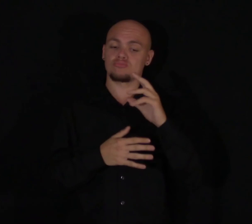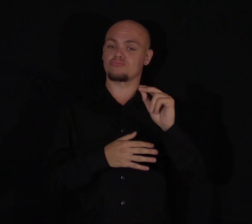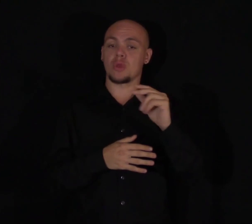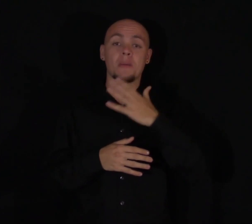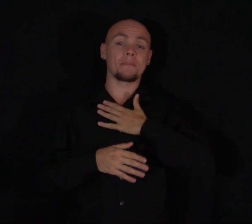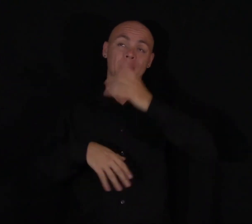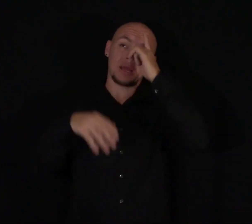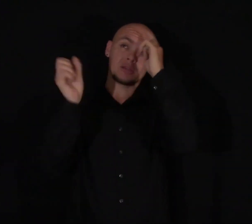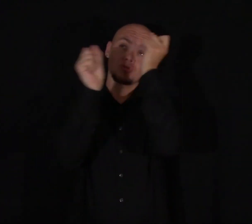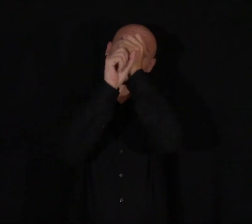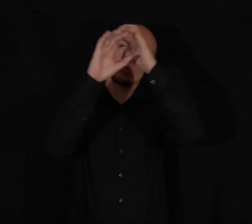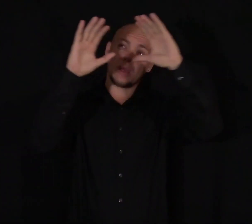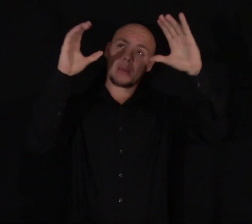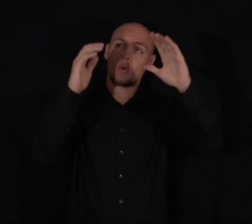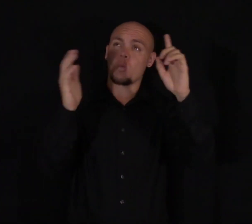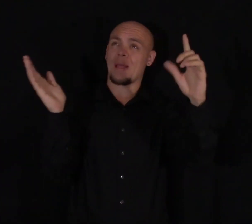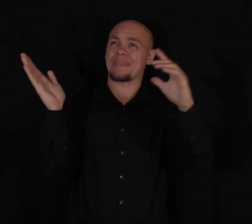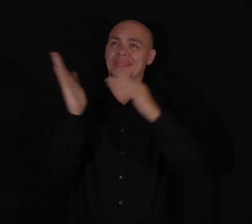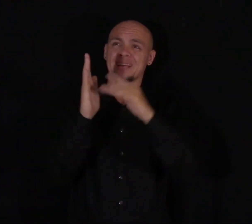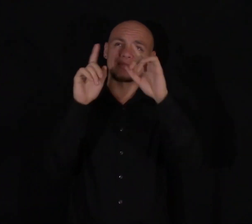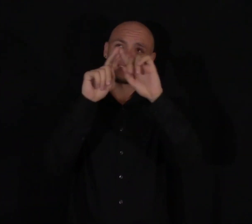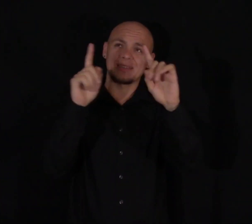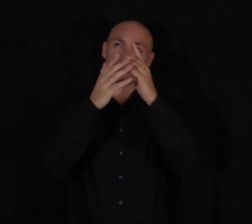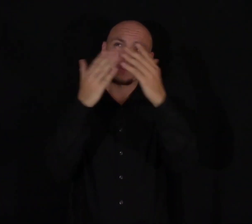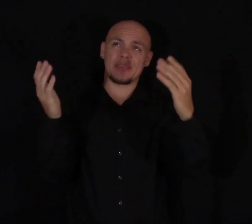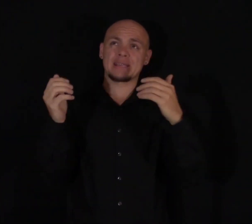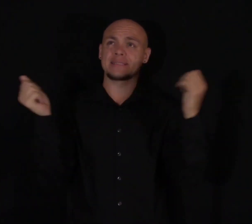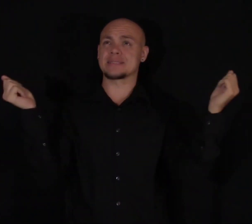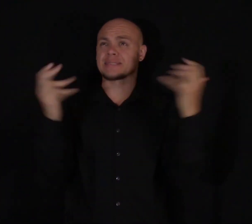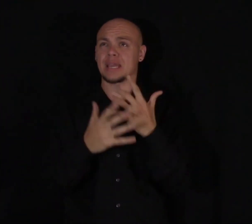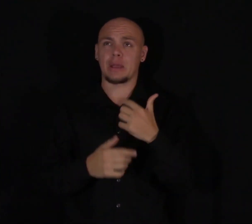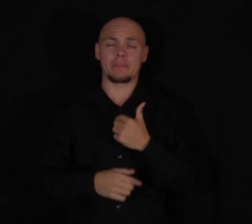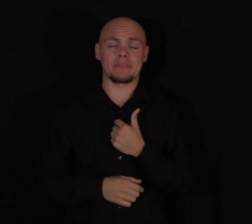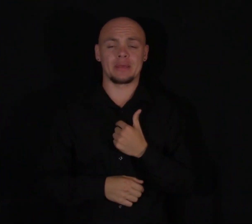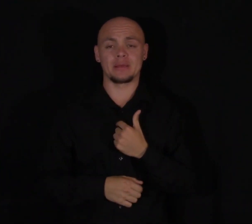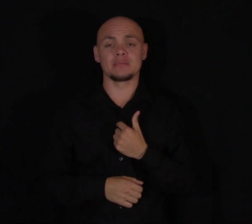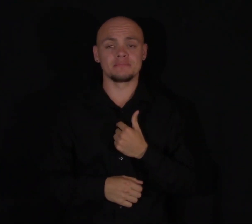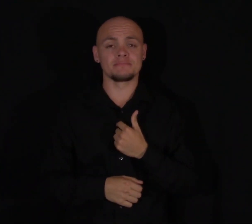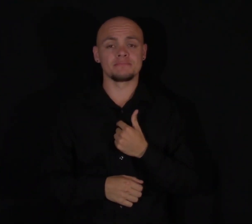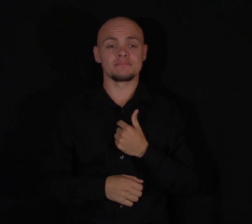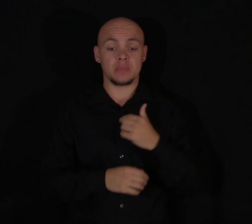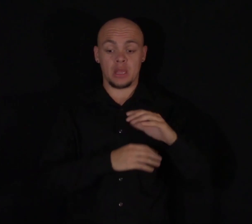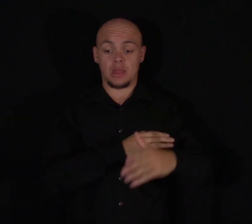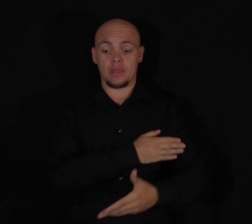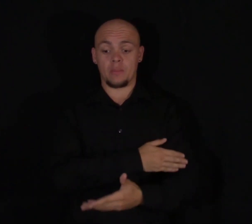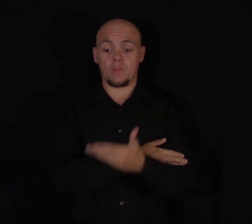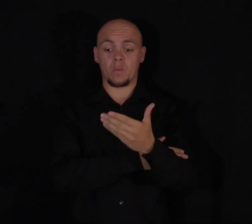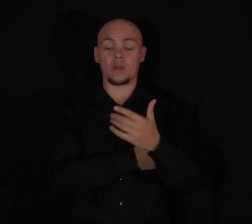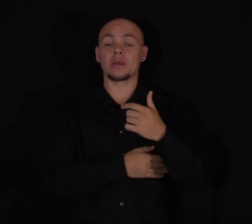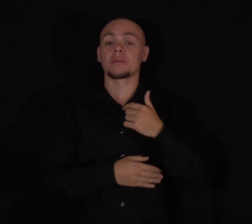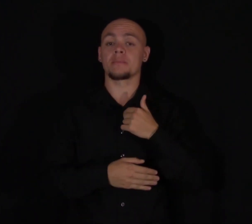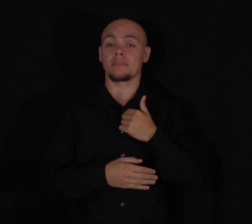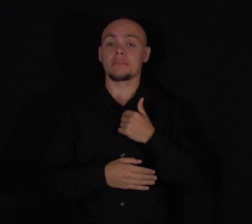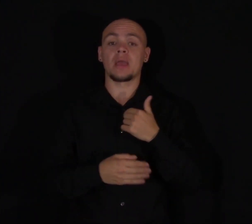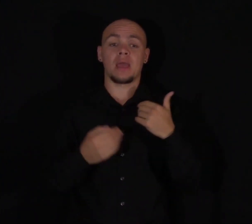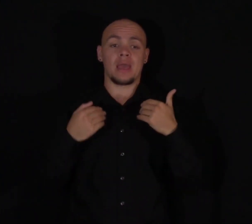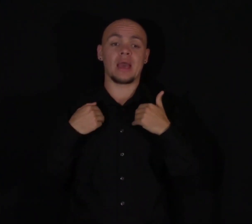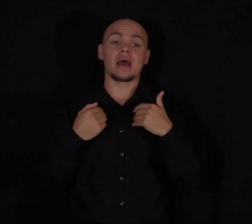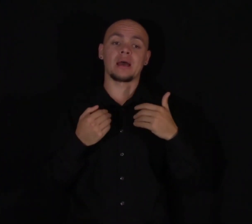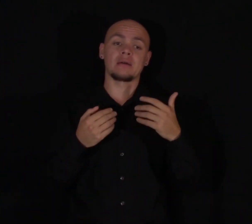presented 1,000 objects that scared me. Towards morning I was possessed by a kind of nightmare. I